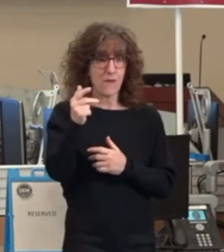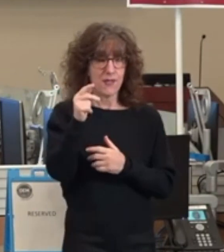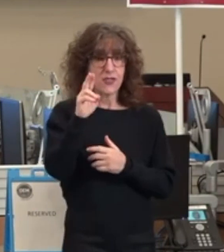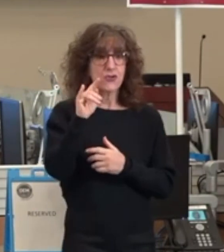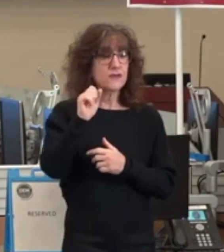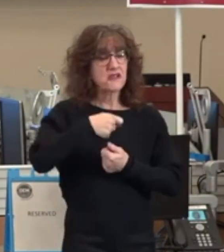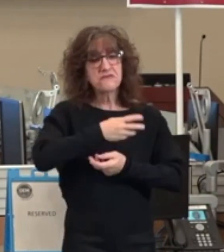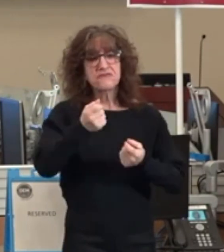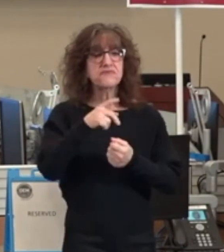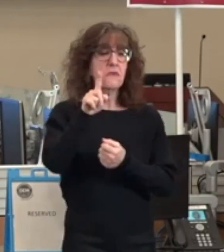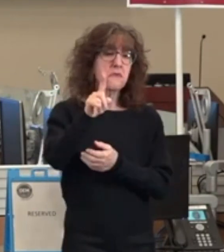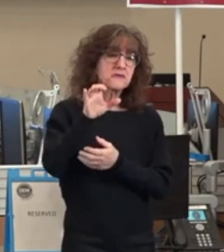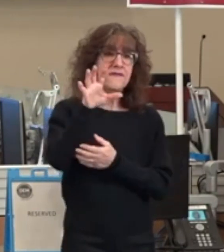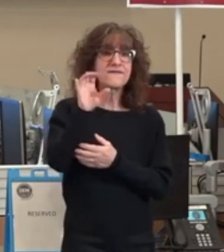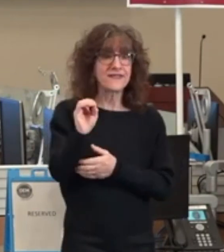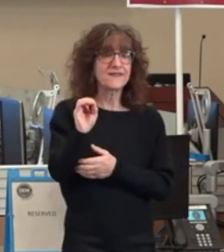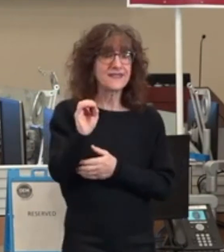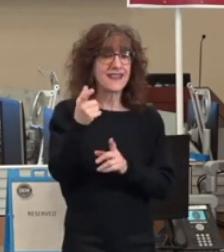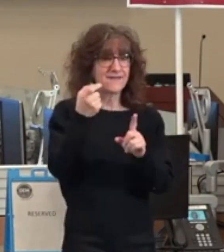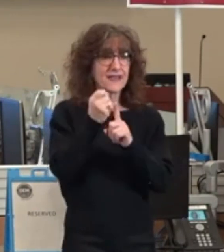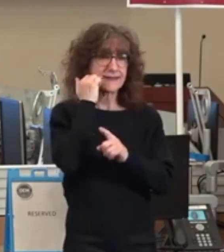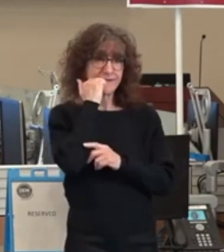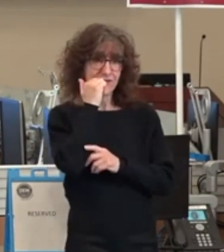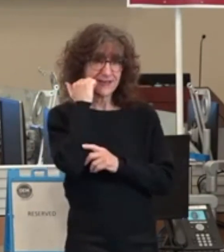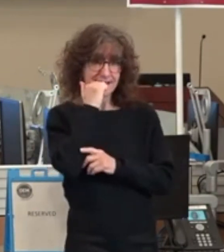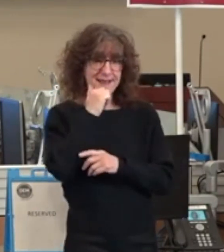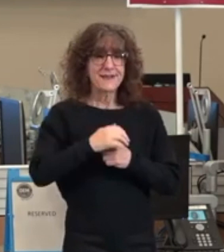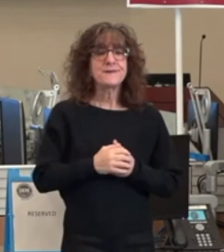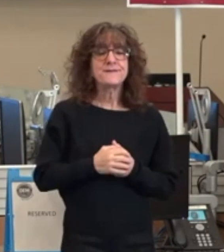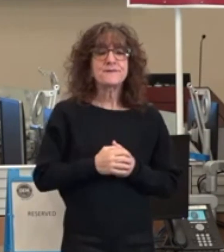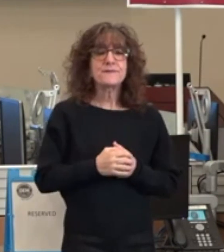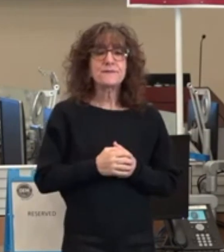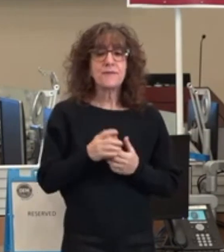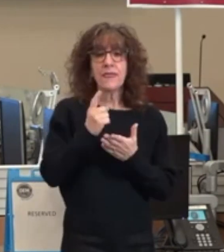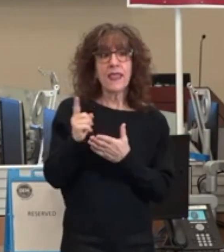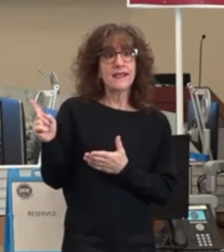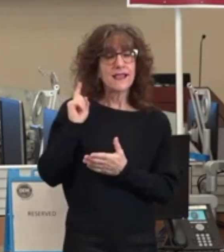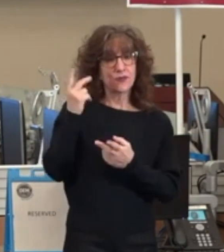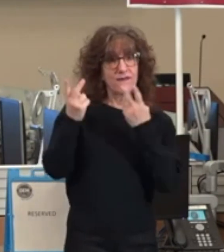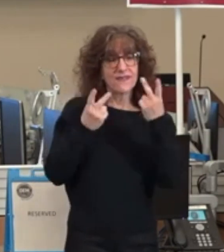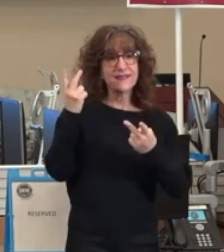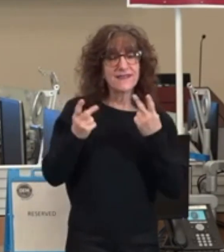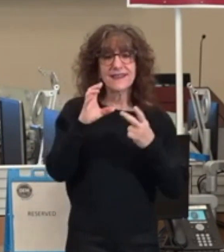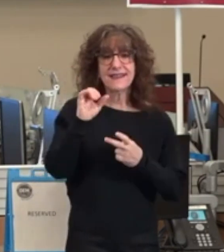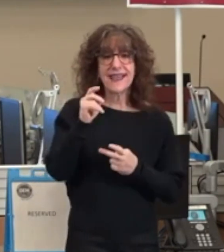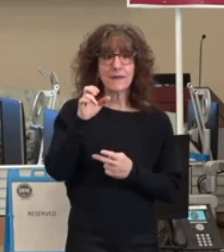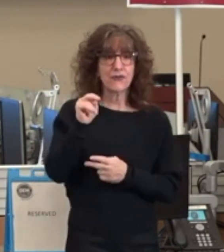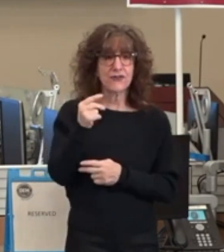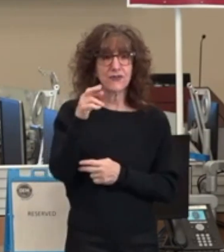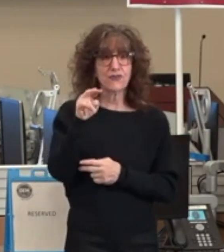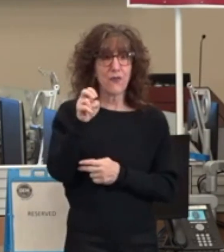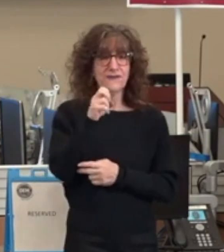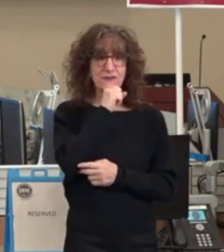can administer about 150 vaccines per day. And last week we visited the Cameron Grove